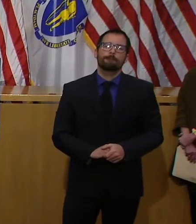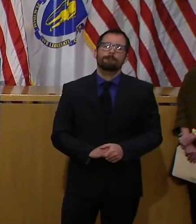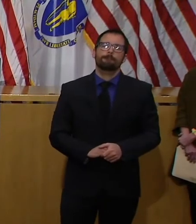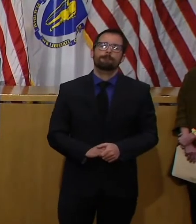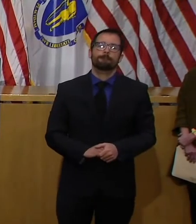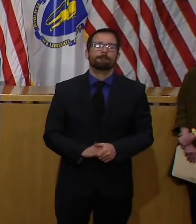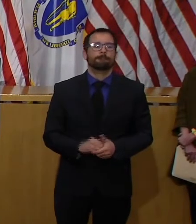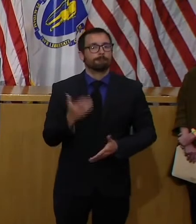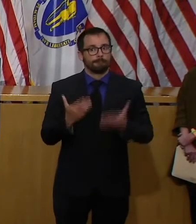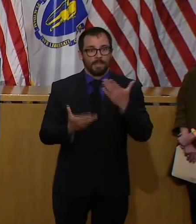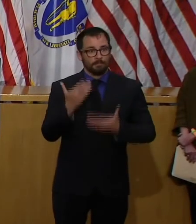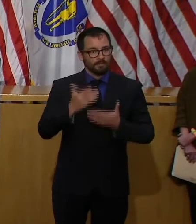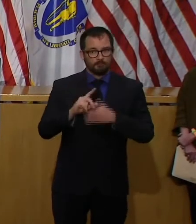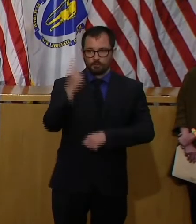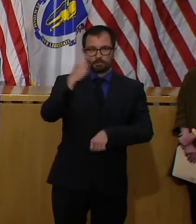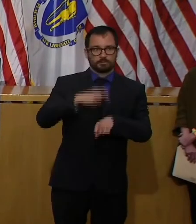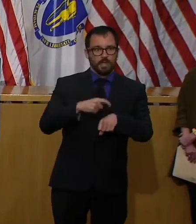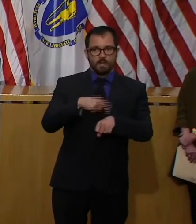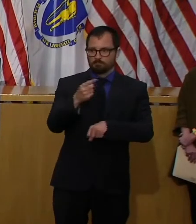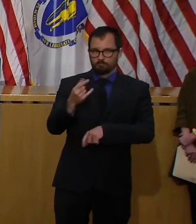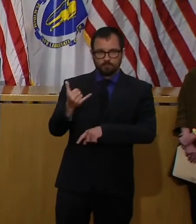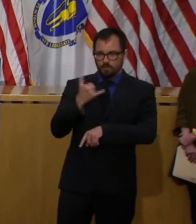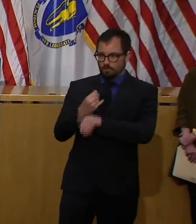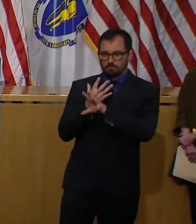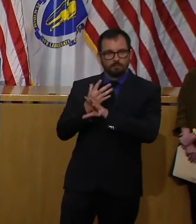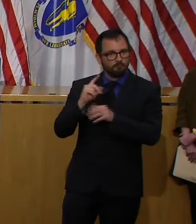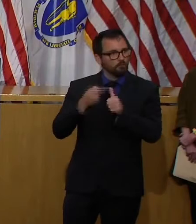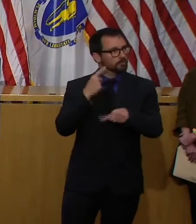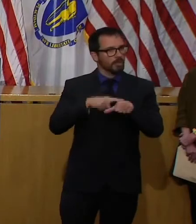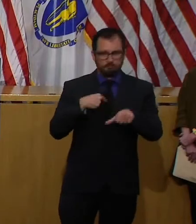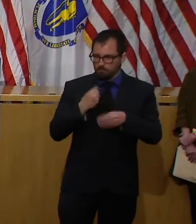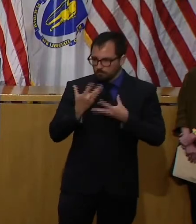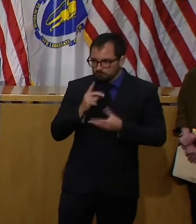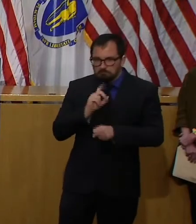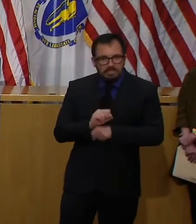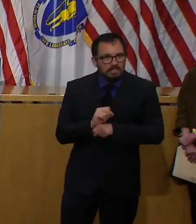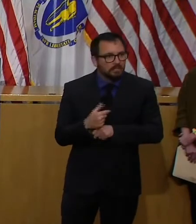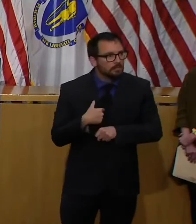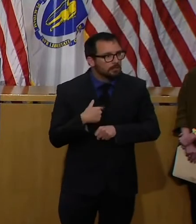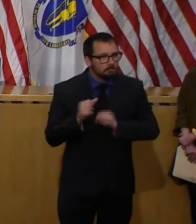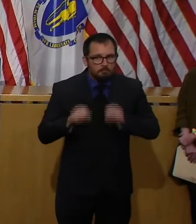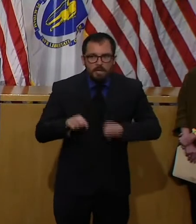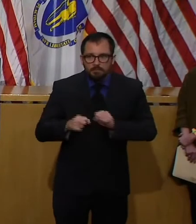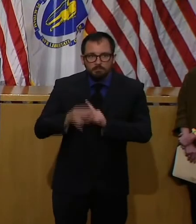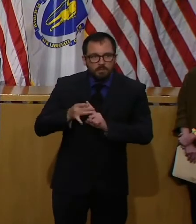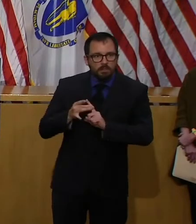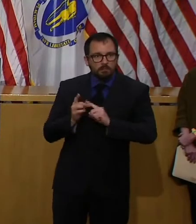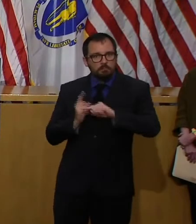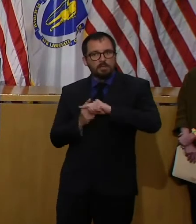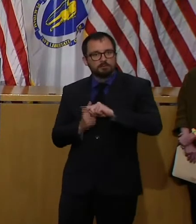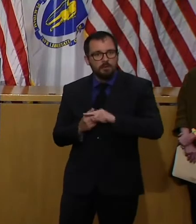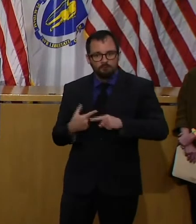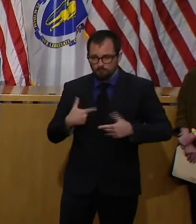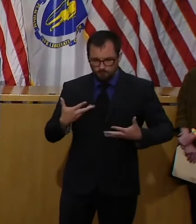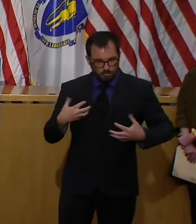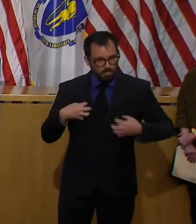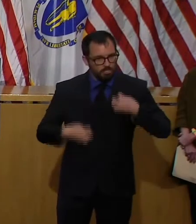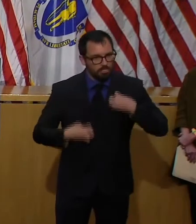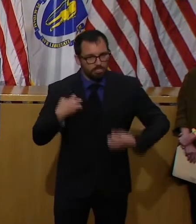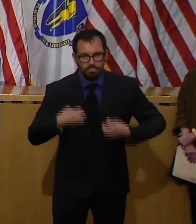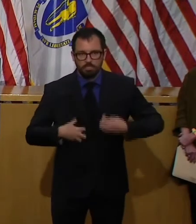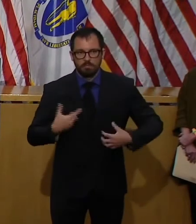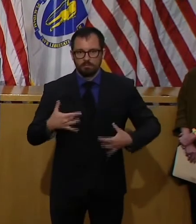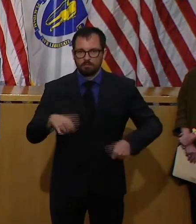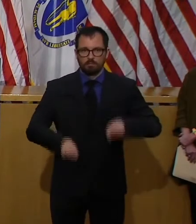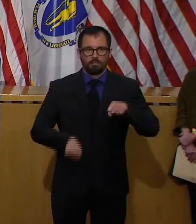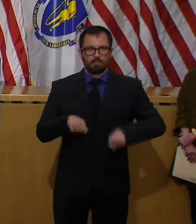have COVID. That's a difficult conversation, and we believe that we've employed the best folks in